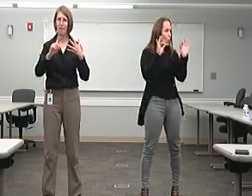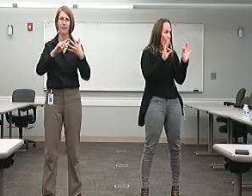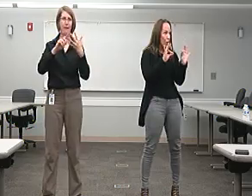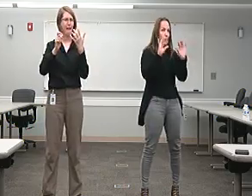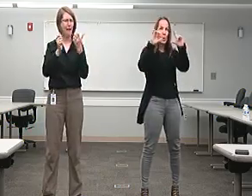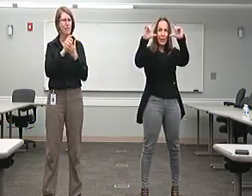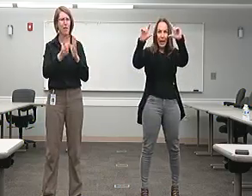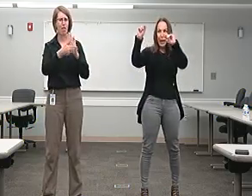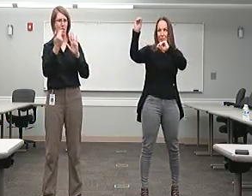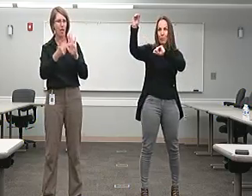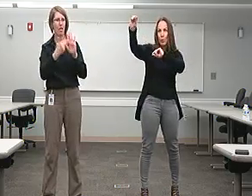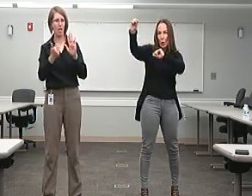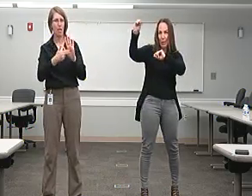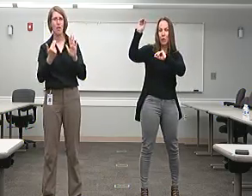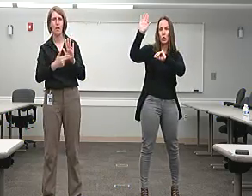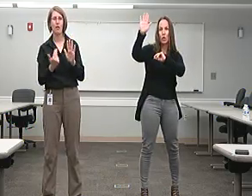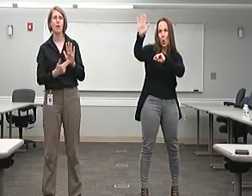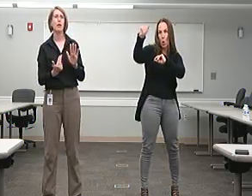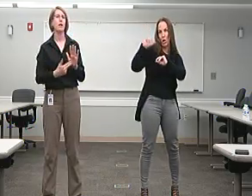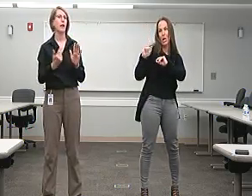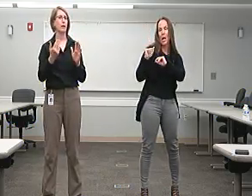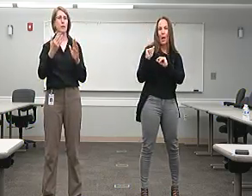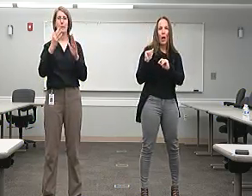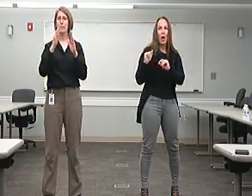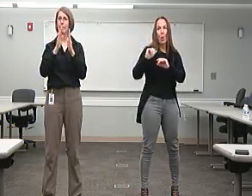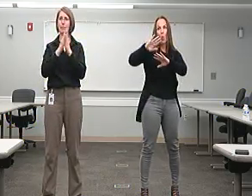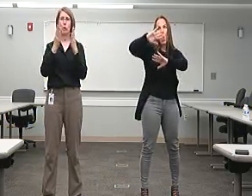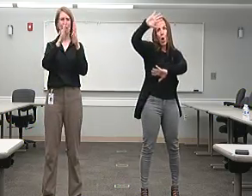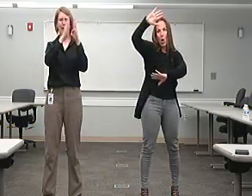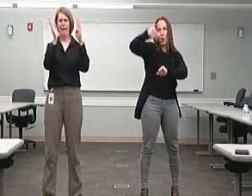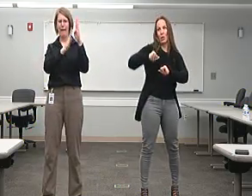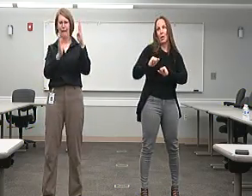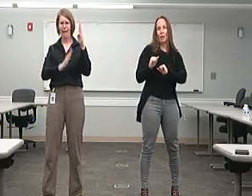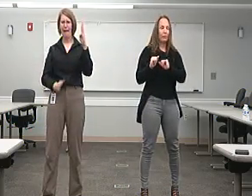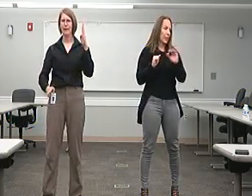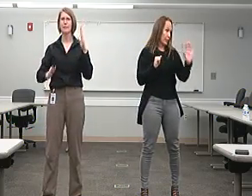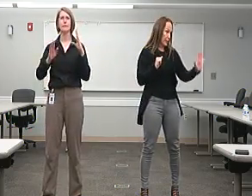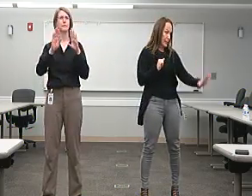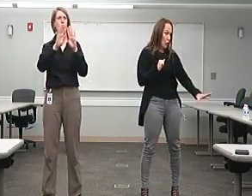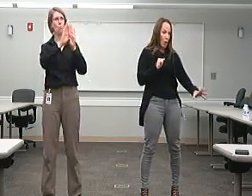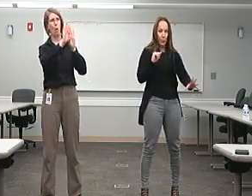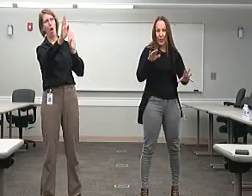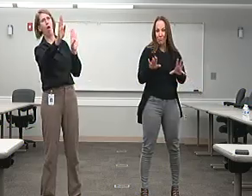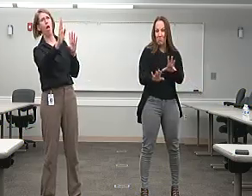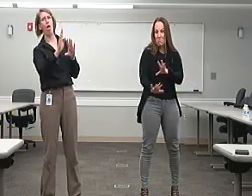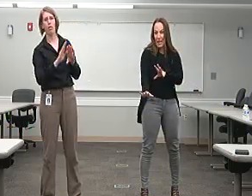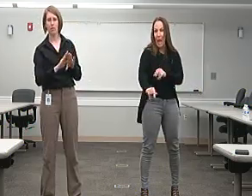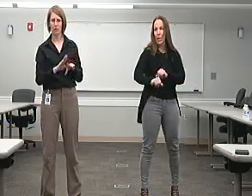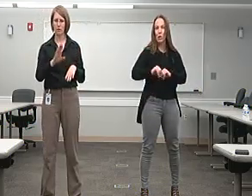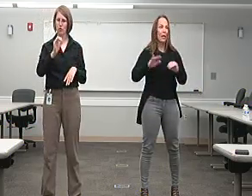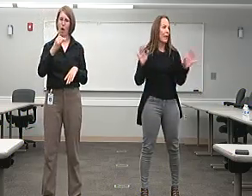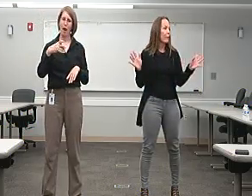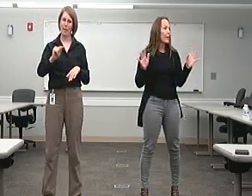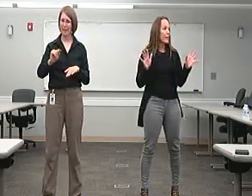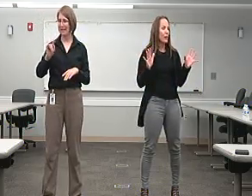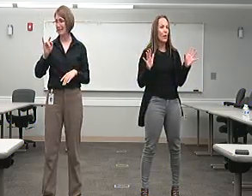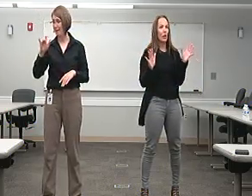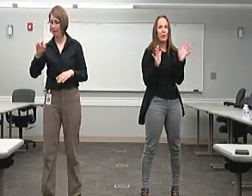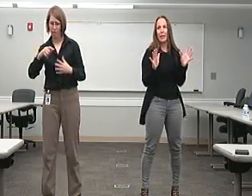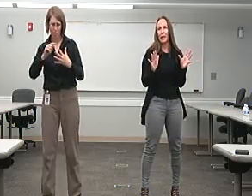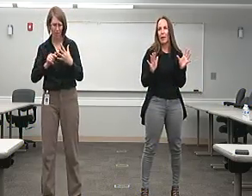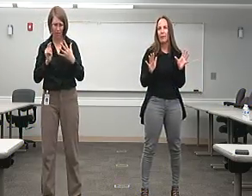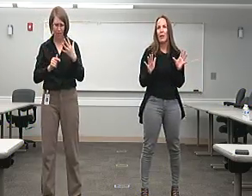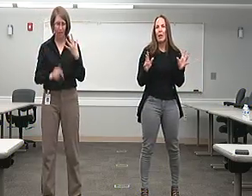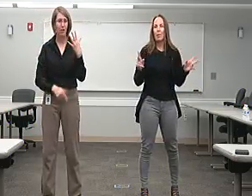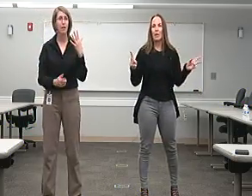bookcase, book, door, wall, like the carpet, tile, everything we could think of, because